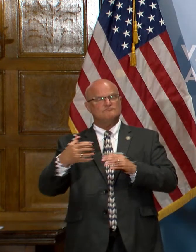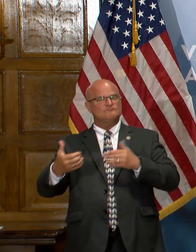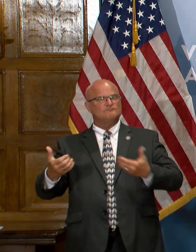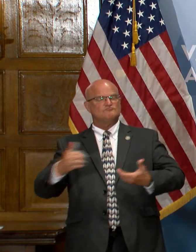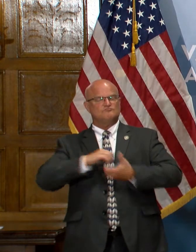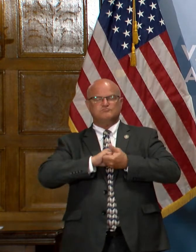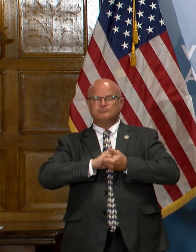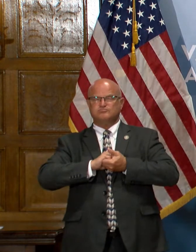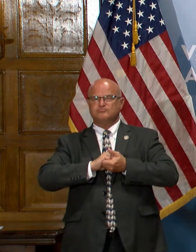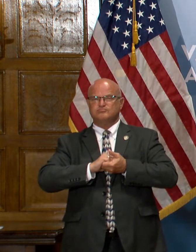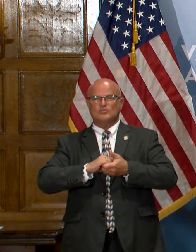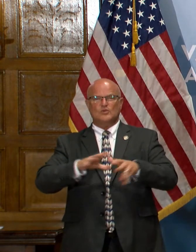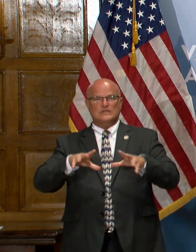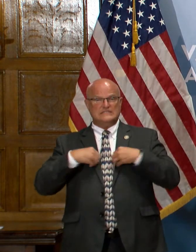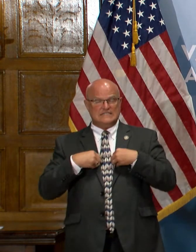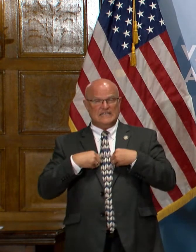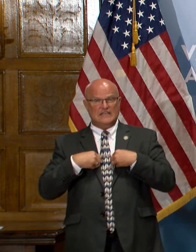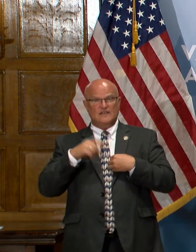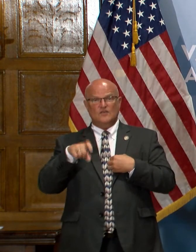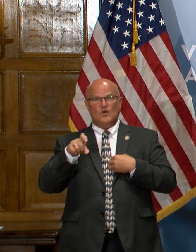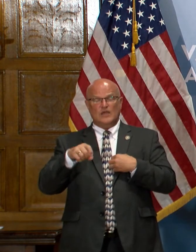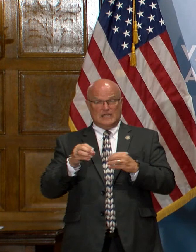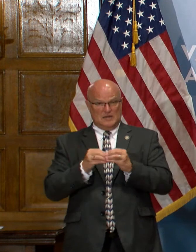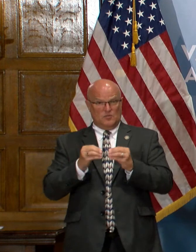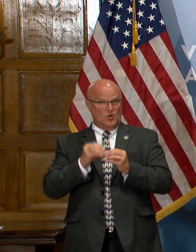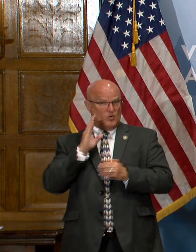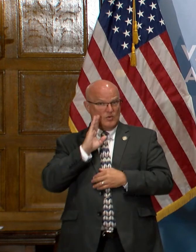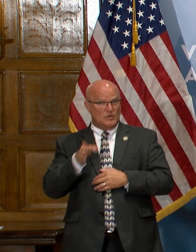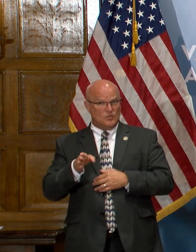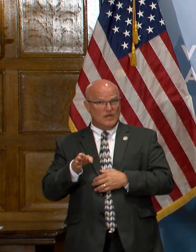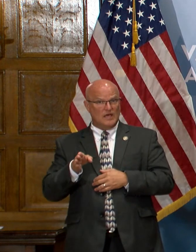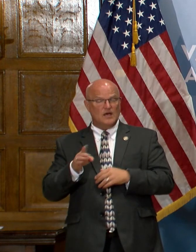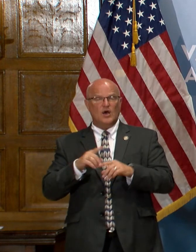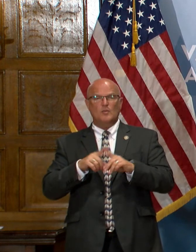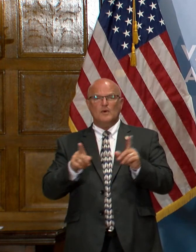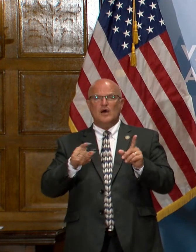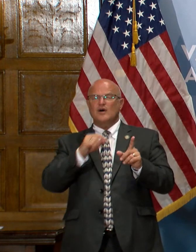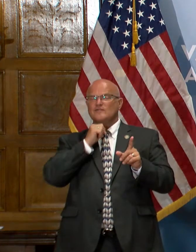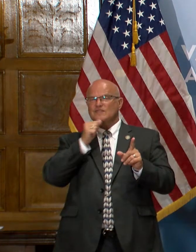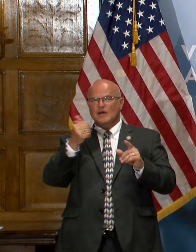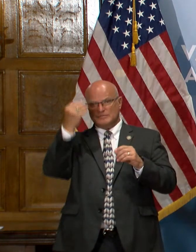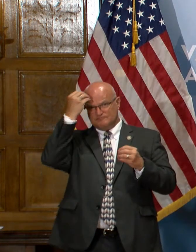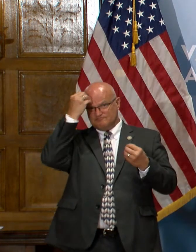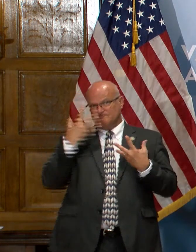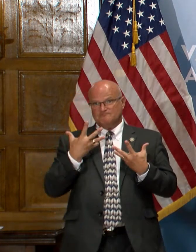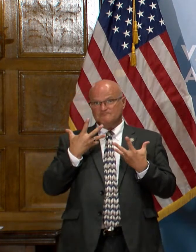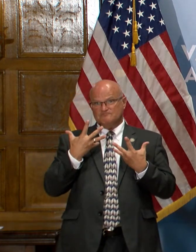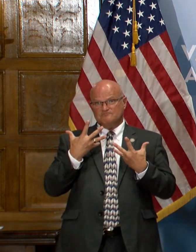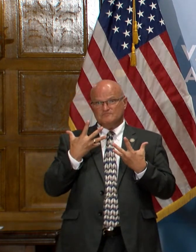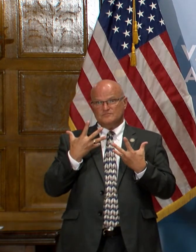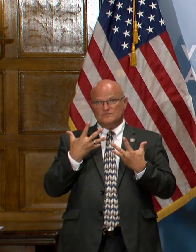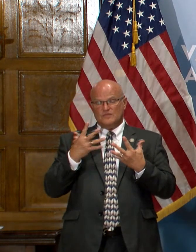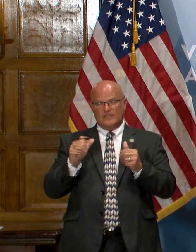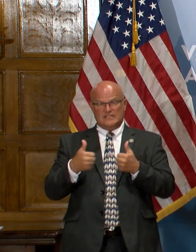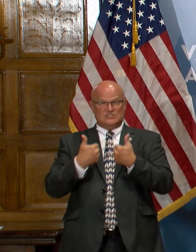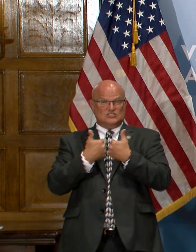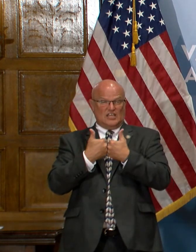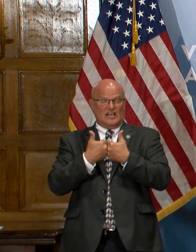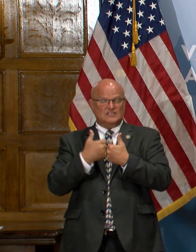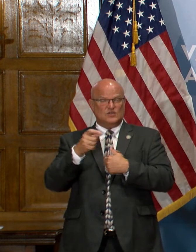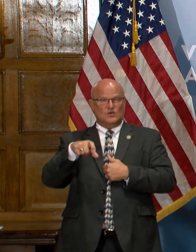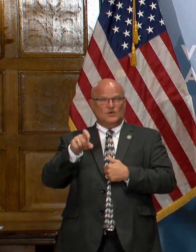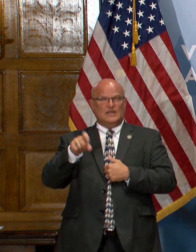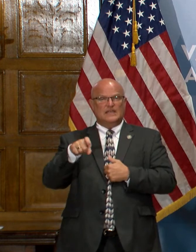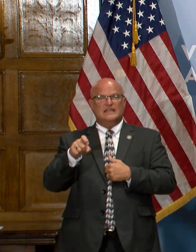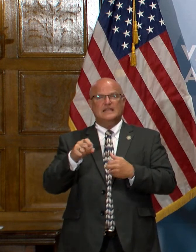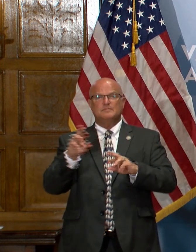to receive those. If we need to step up more, we will, but we have not been alerted to the challenge that we